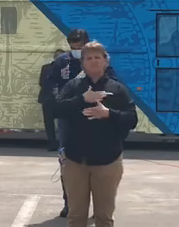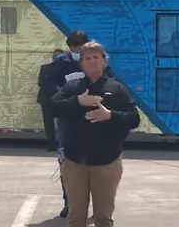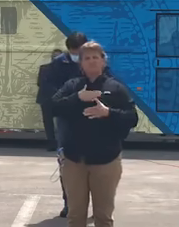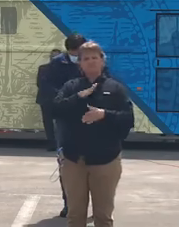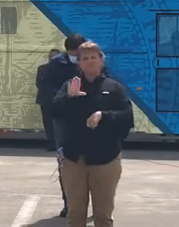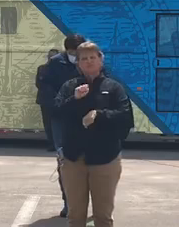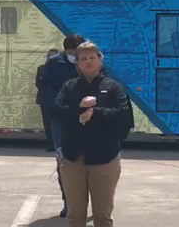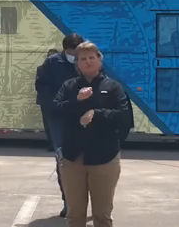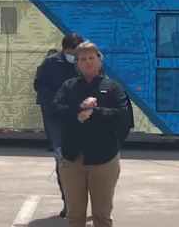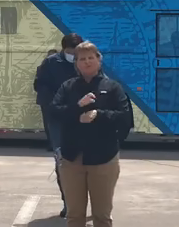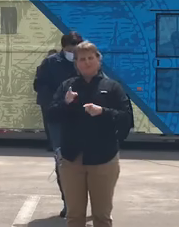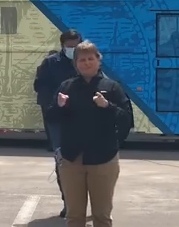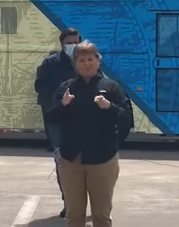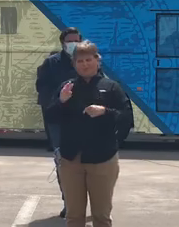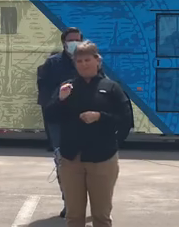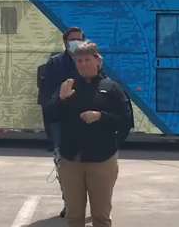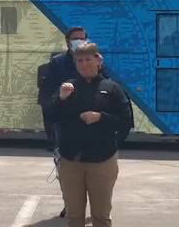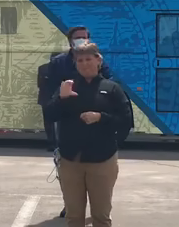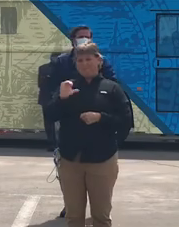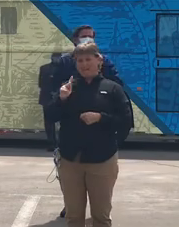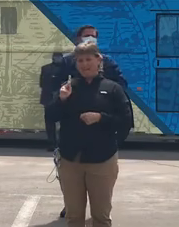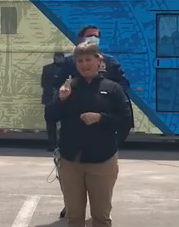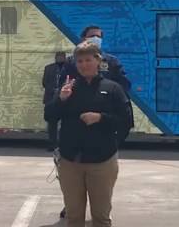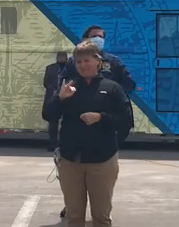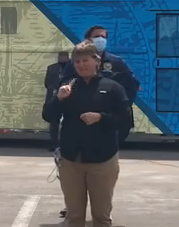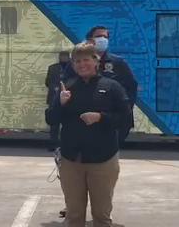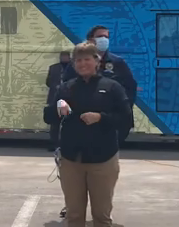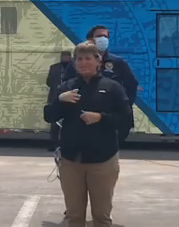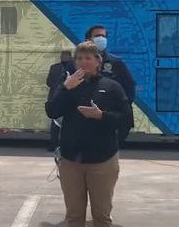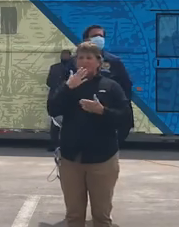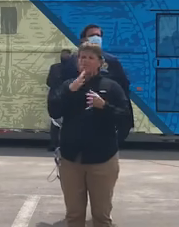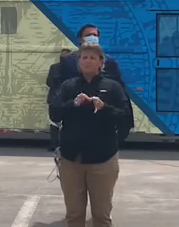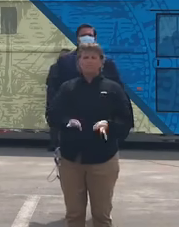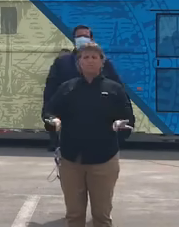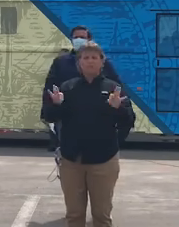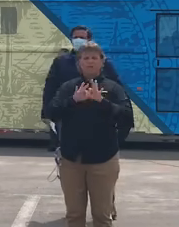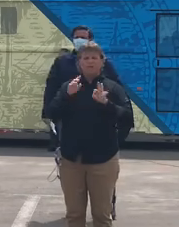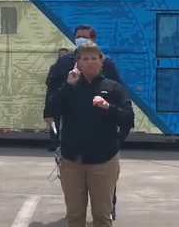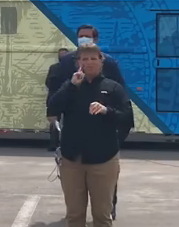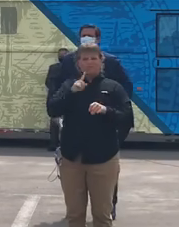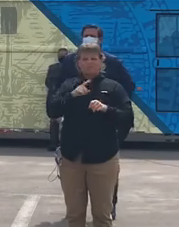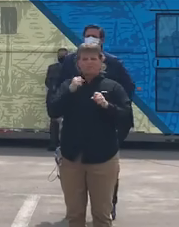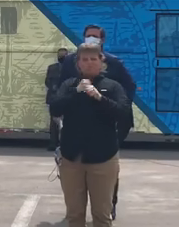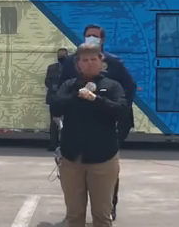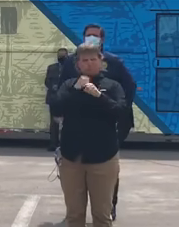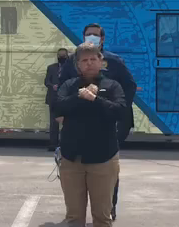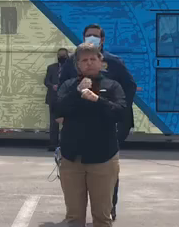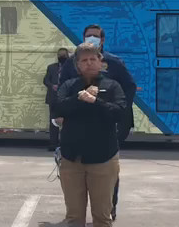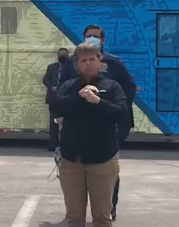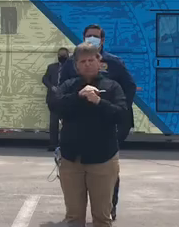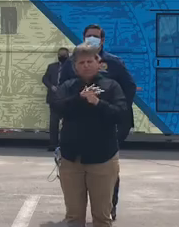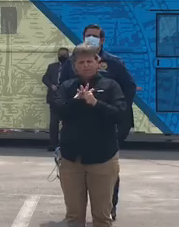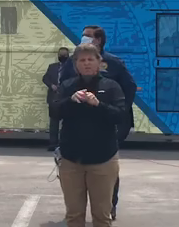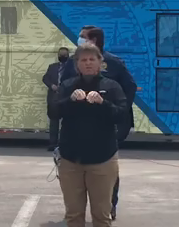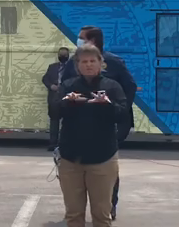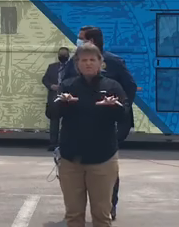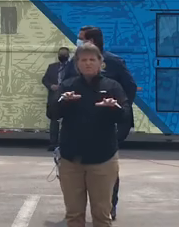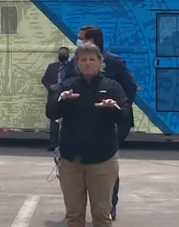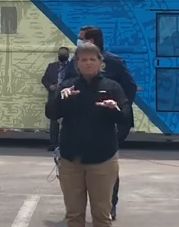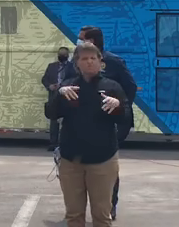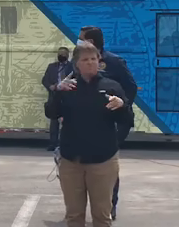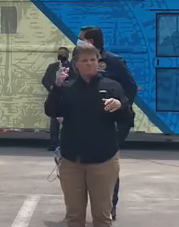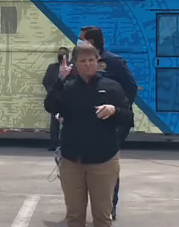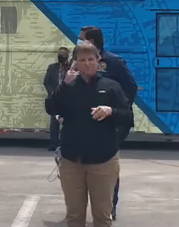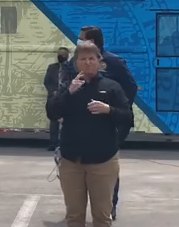Rivkees, Director Moskowitz, all critical parts of battling COVID-19. What you heard from the governor, obviously, is that we